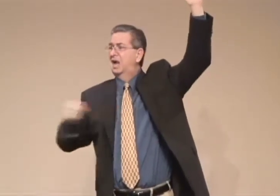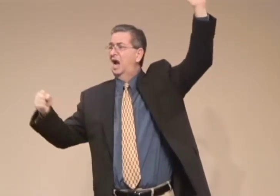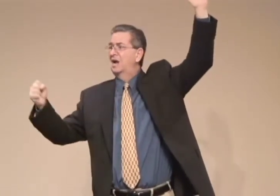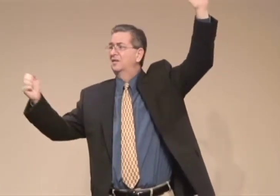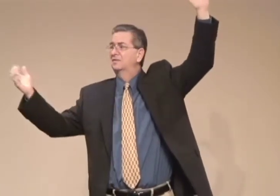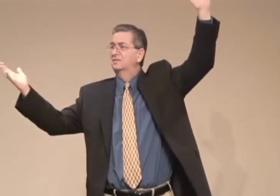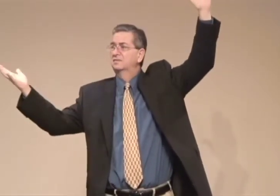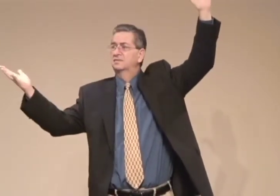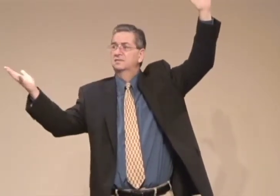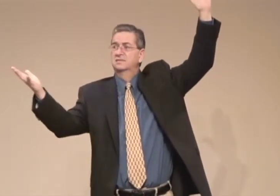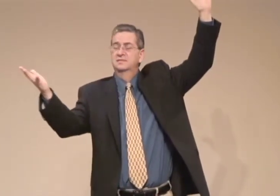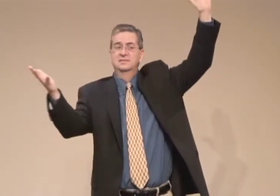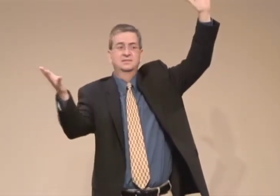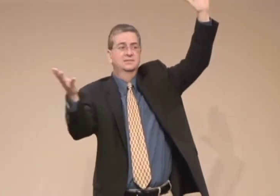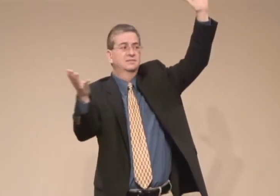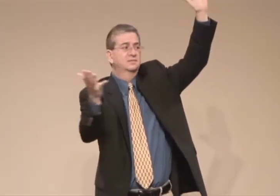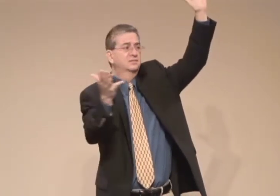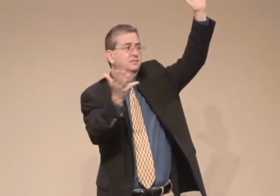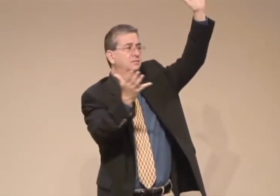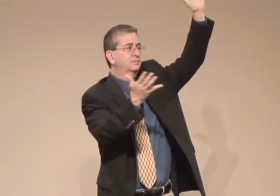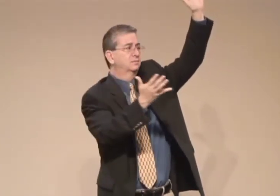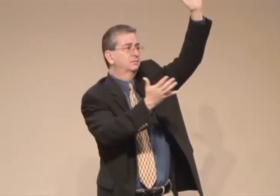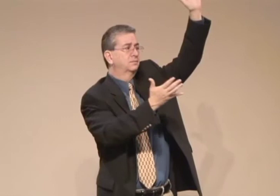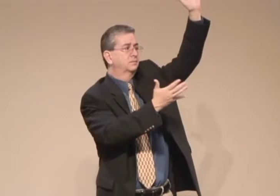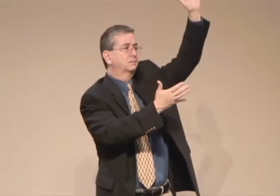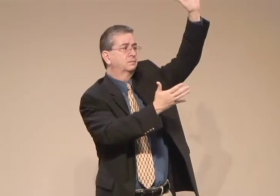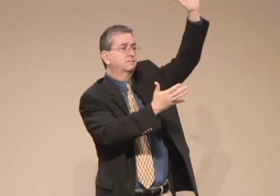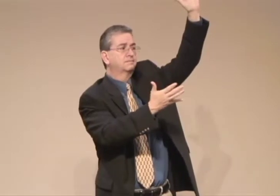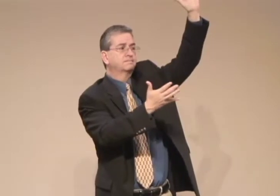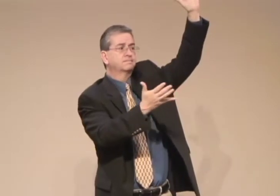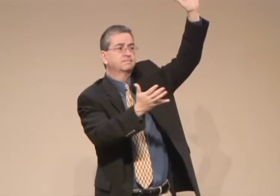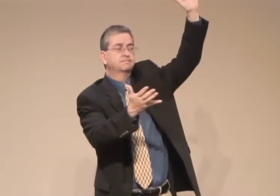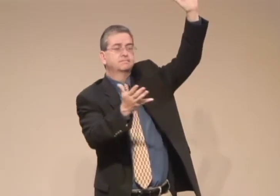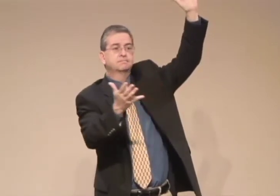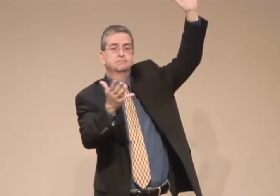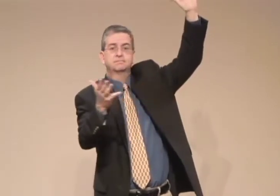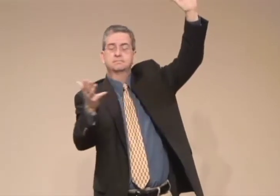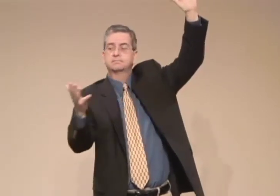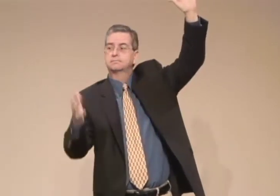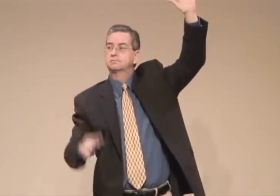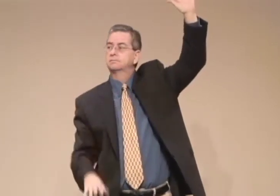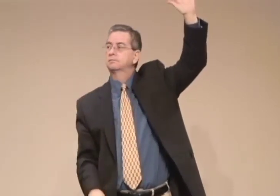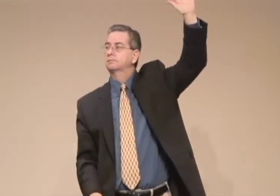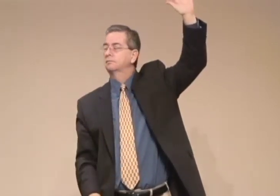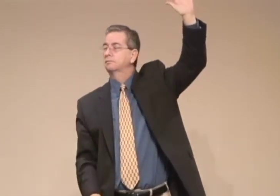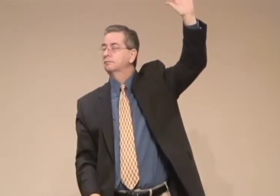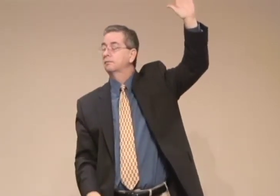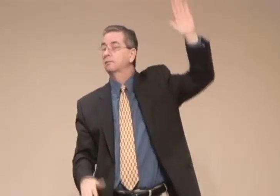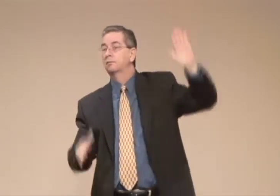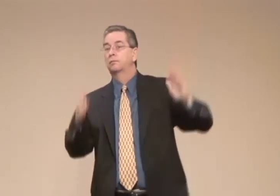seize this opportunity and receive the Lord as your Savior if there is anyone here please raise your hand